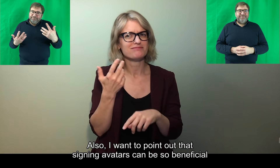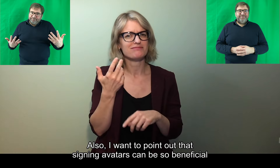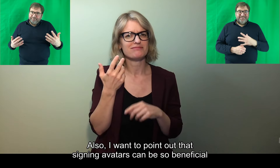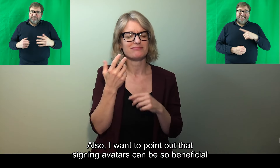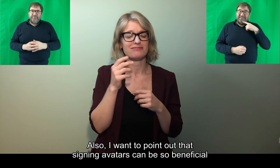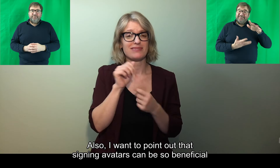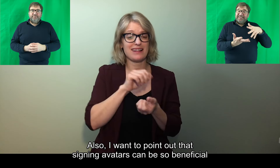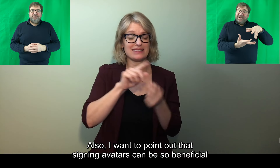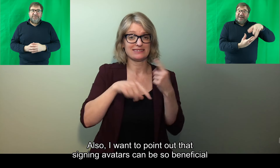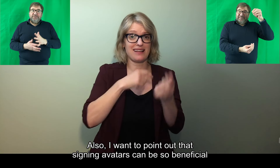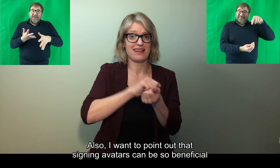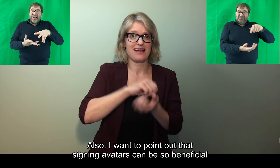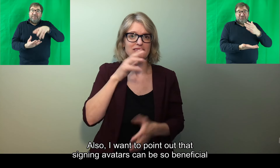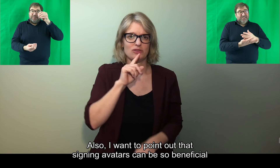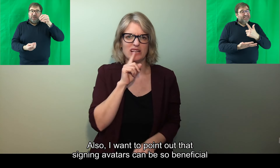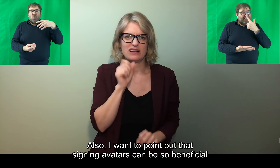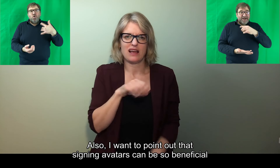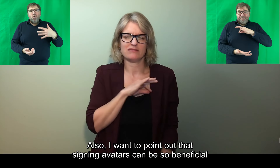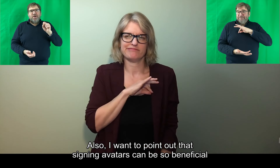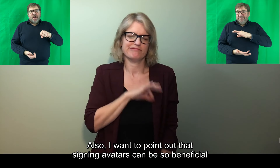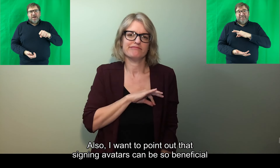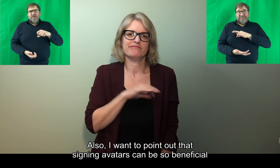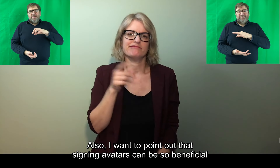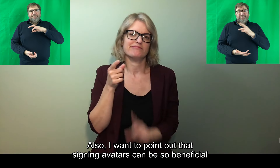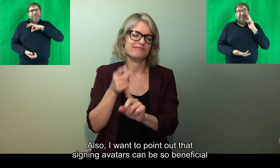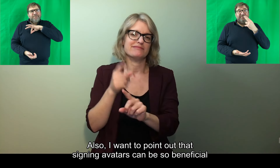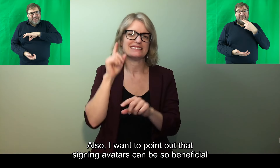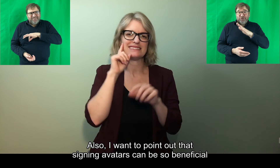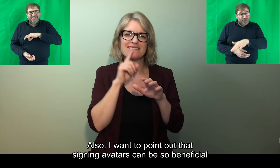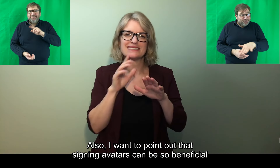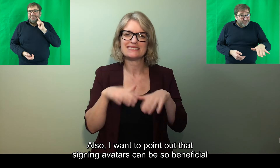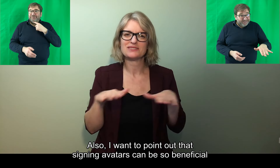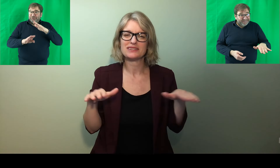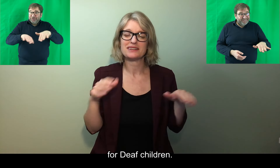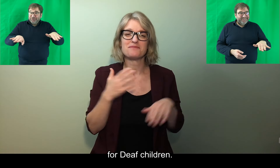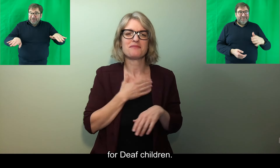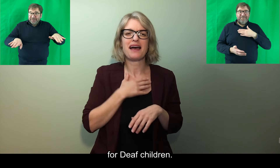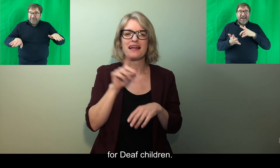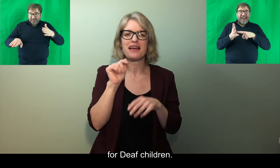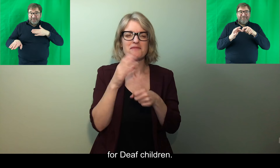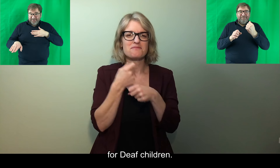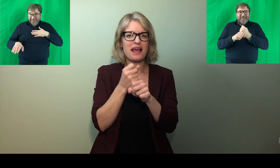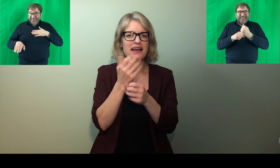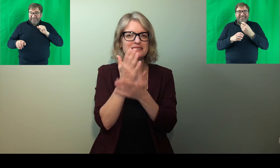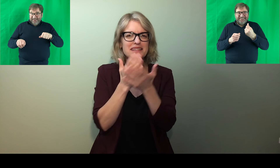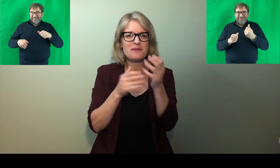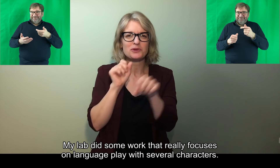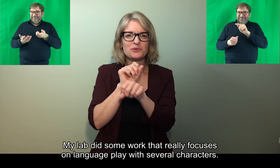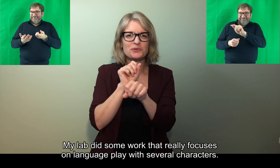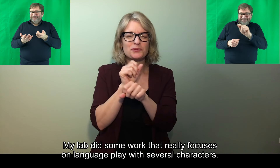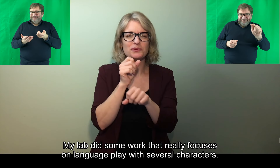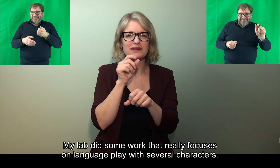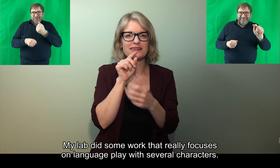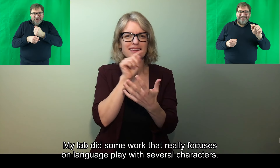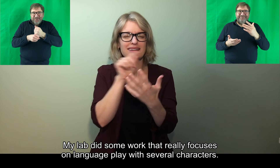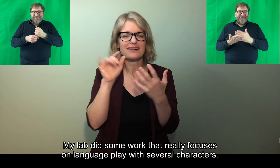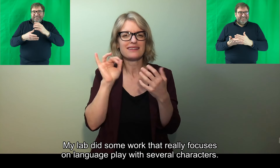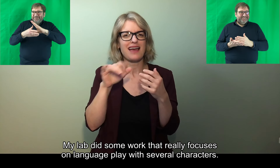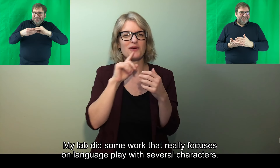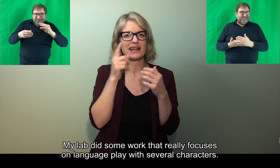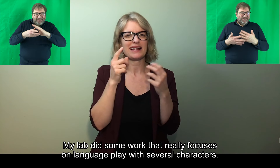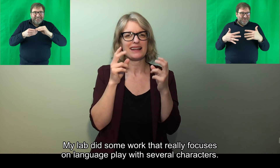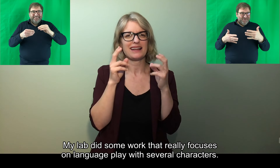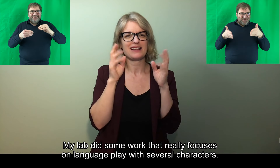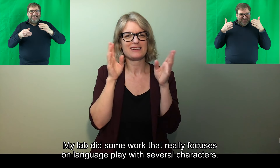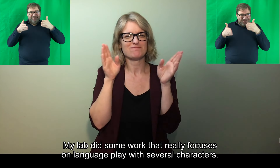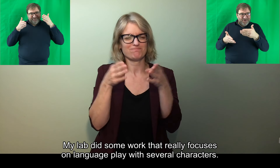Also, I want to point out that signing avatars can be so beneficial for deaf children. My lab did some work that